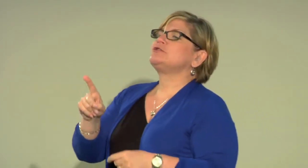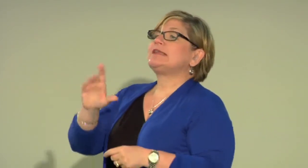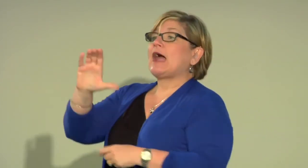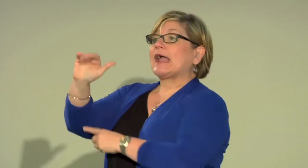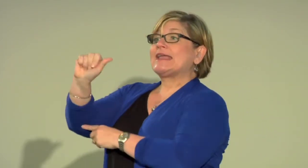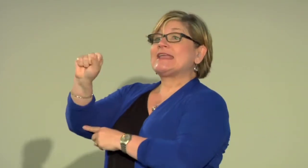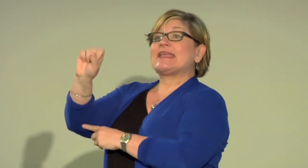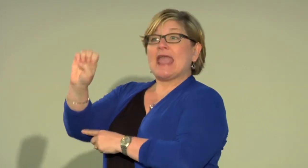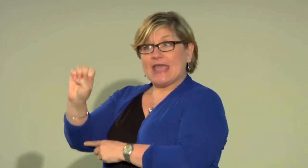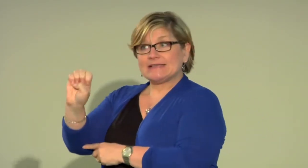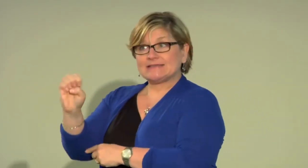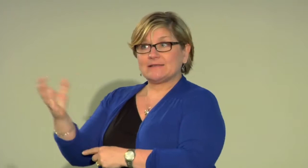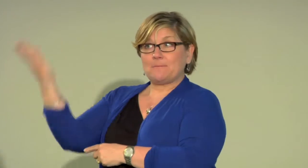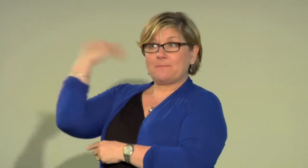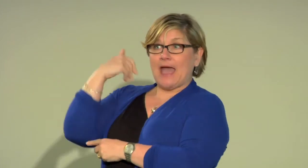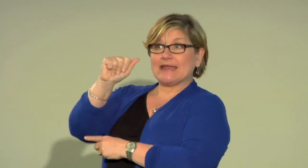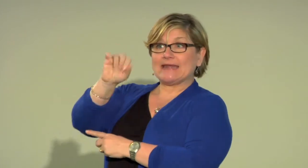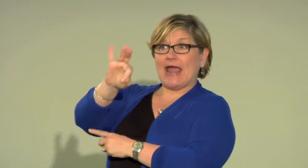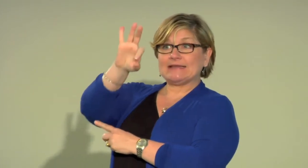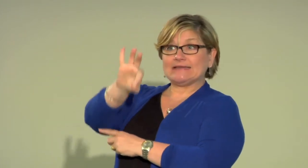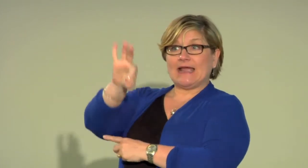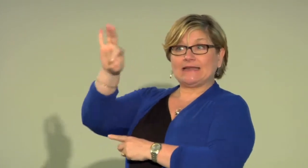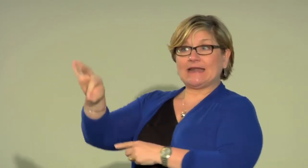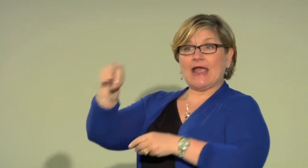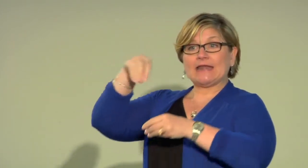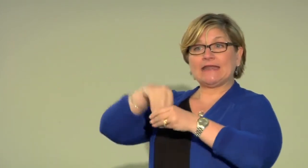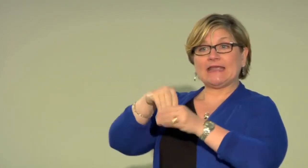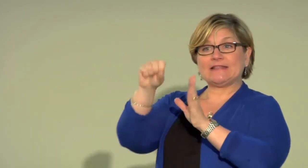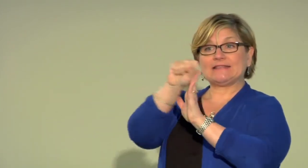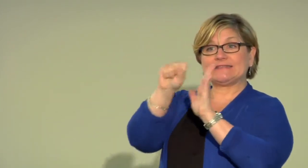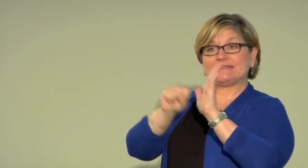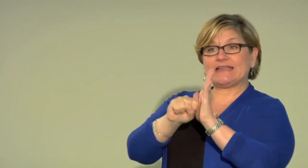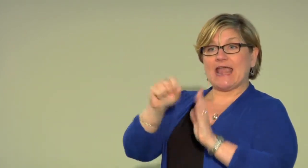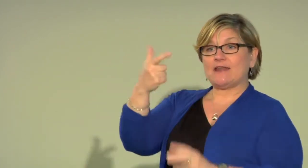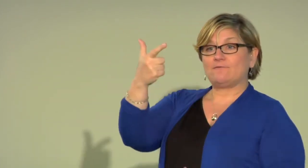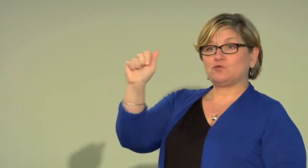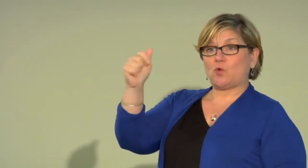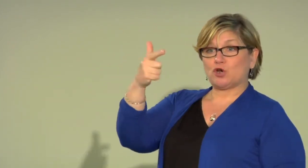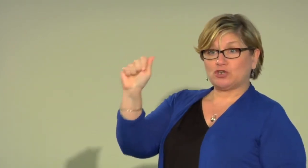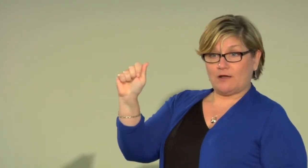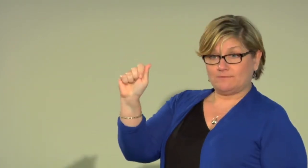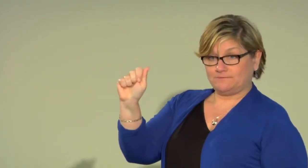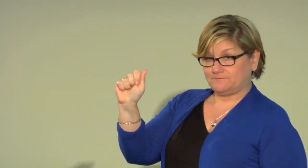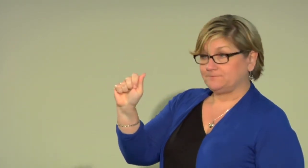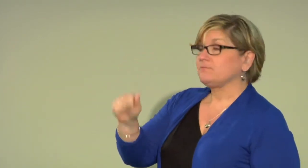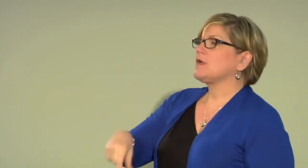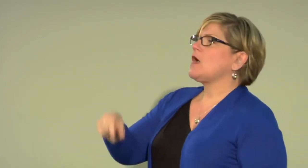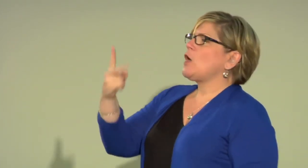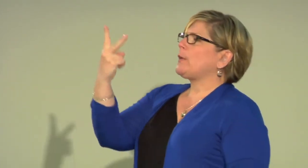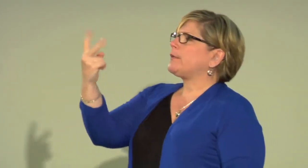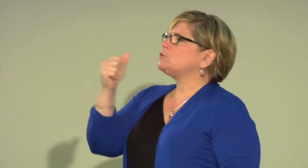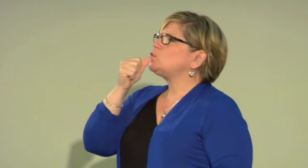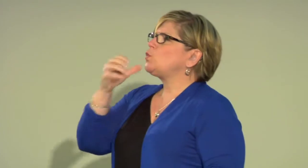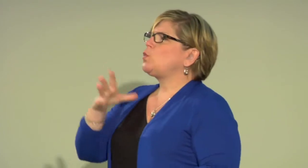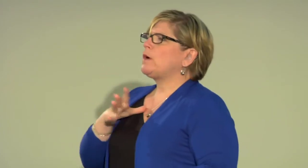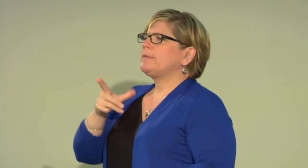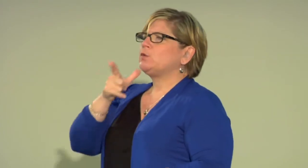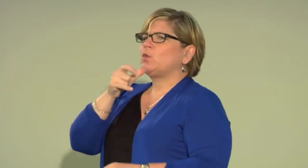near Rochester. It actually is a case that took place in the state of Georgia back